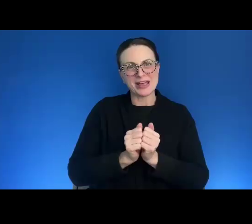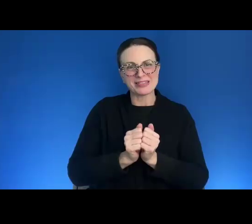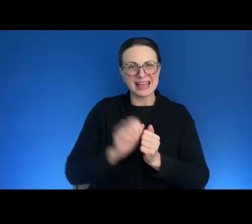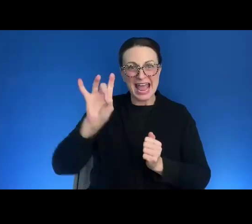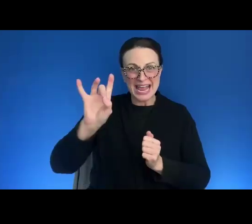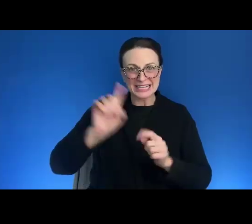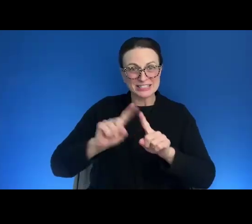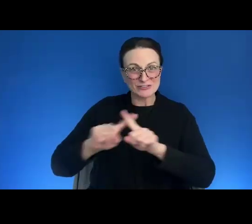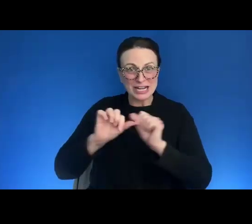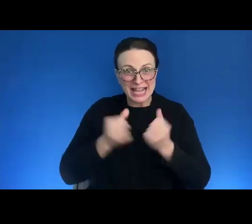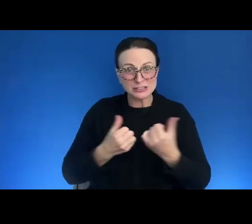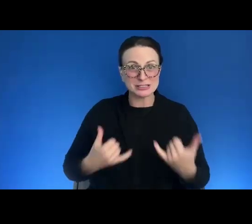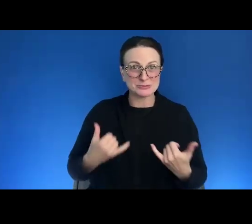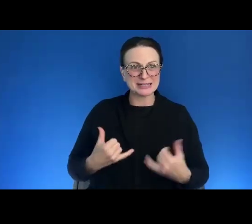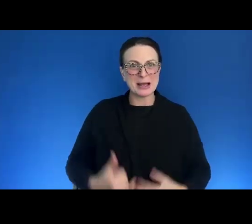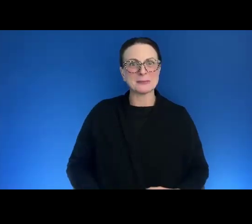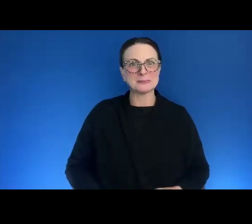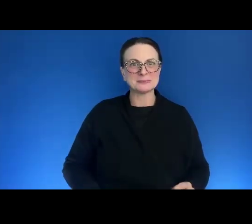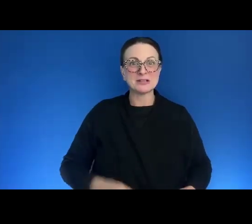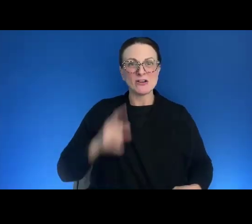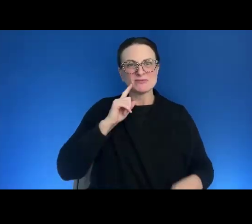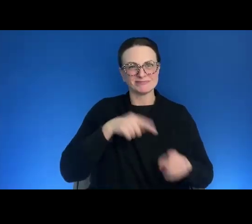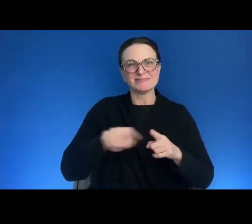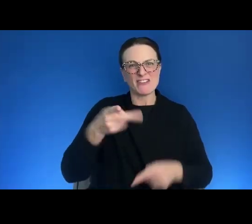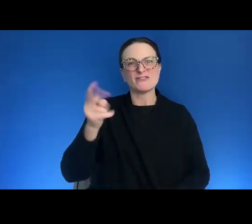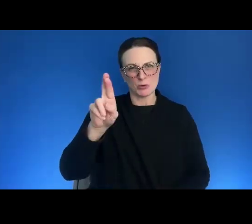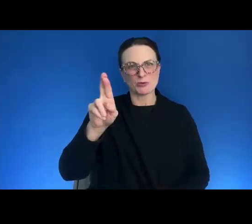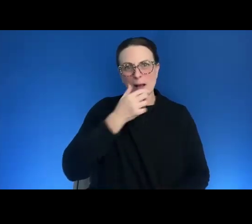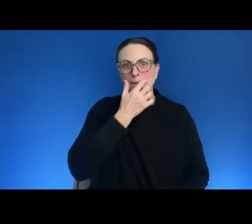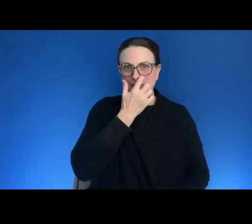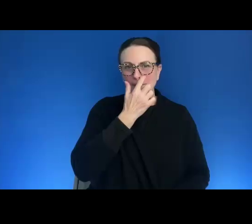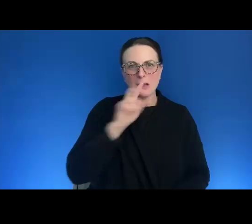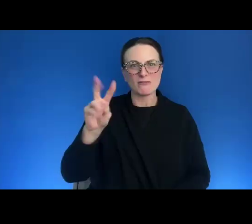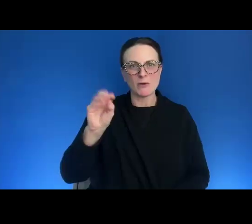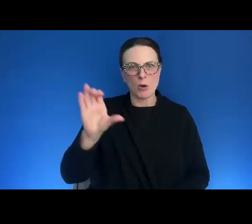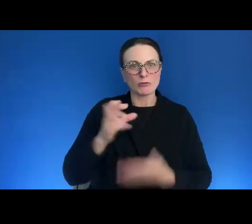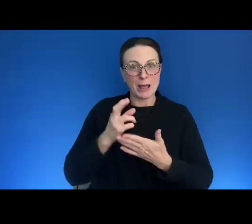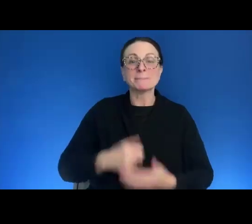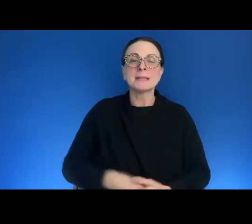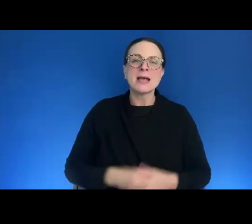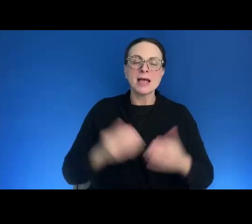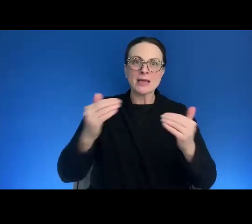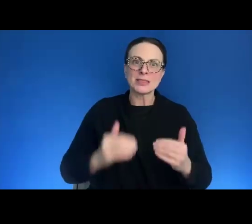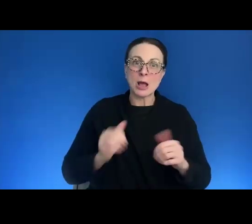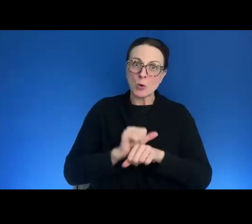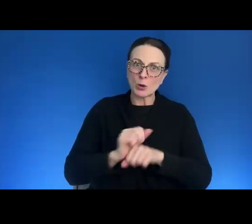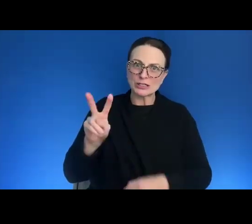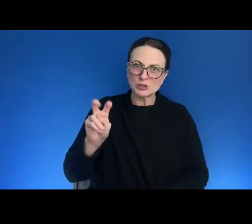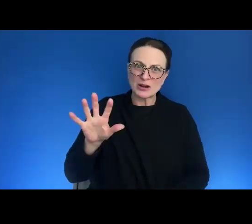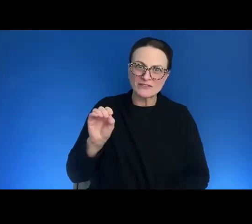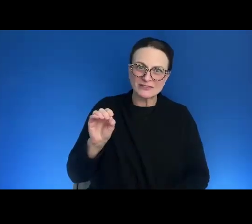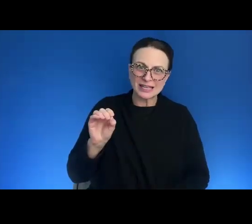different agencies right now on vocational rehab agencies. And I get to work with about